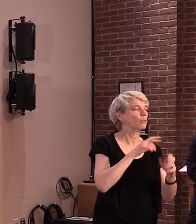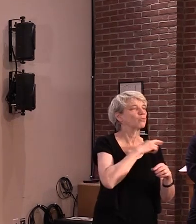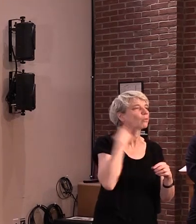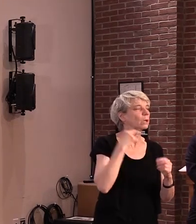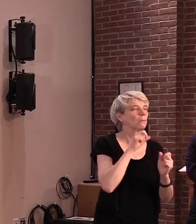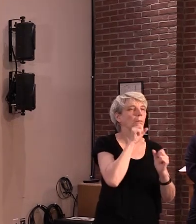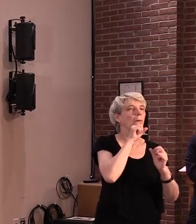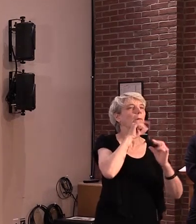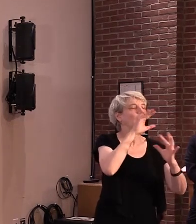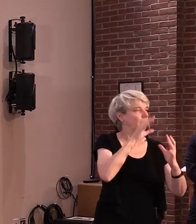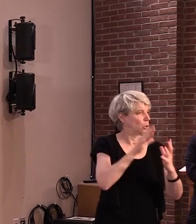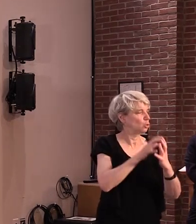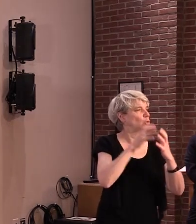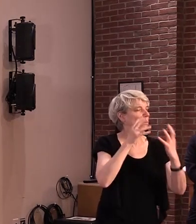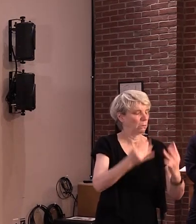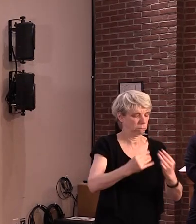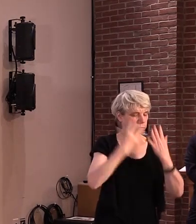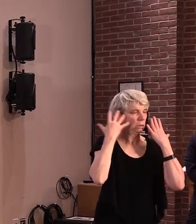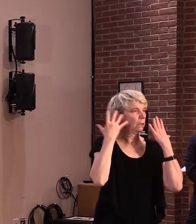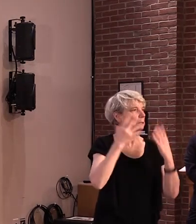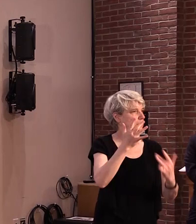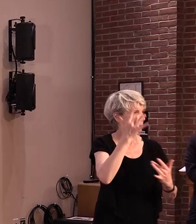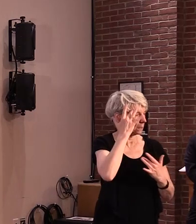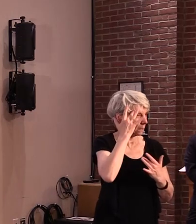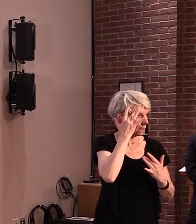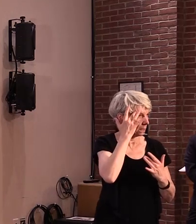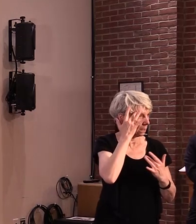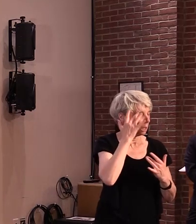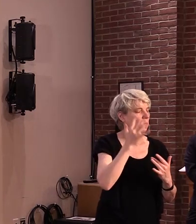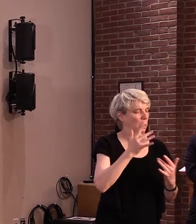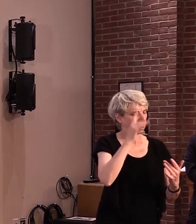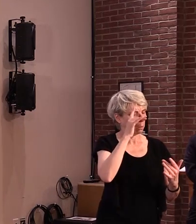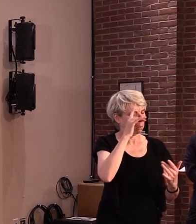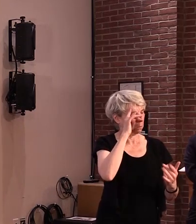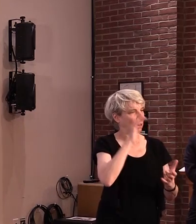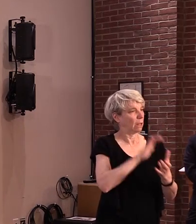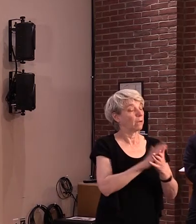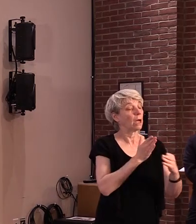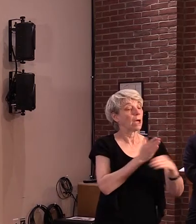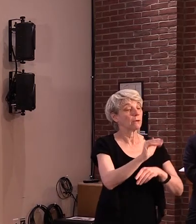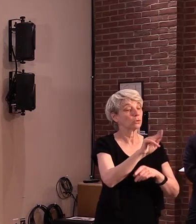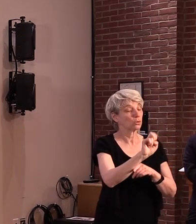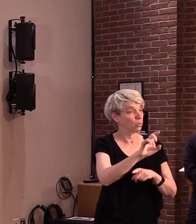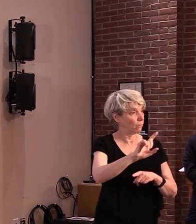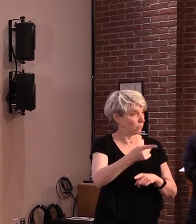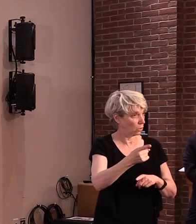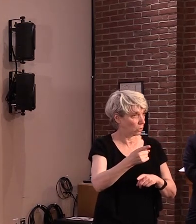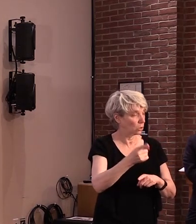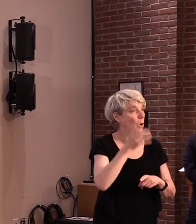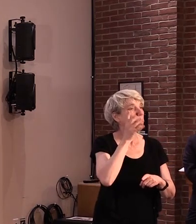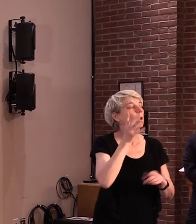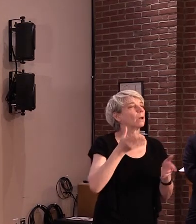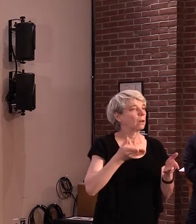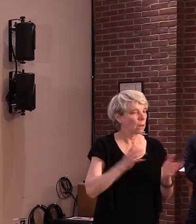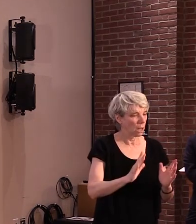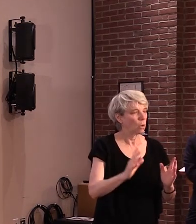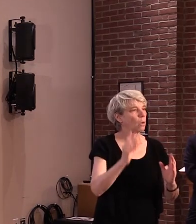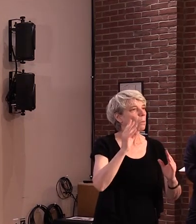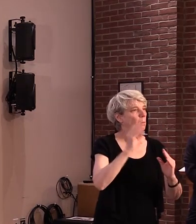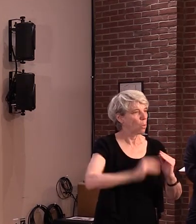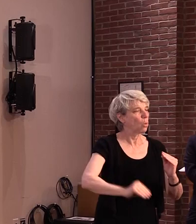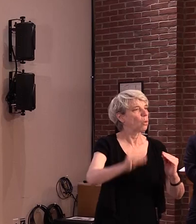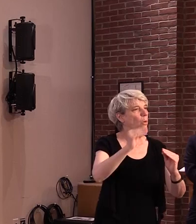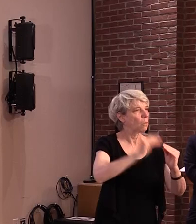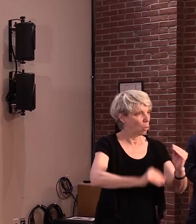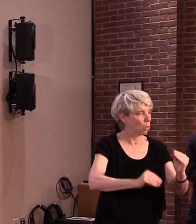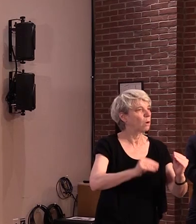we believe Vermont will be at a phase of overall reopening that will permit integration of the procedures associated with a